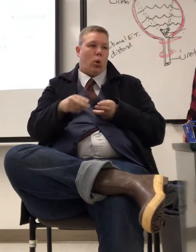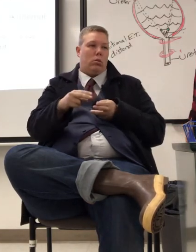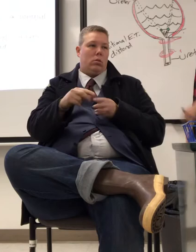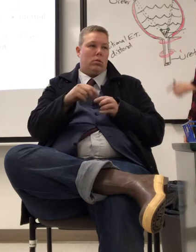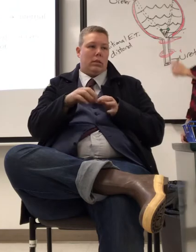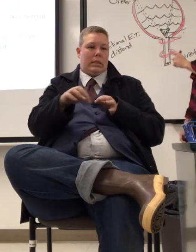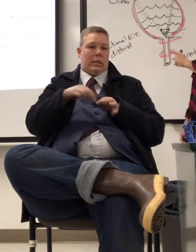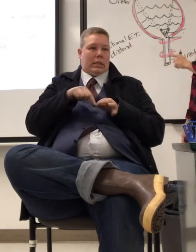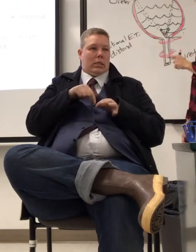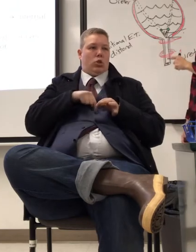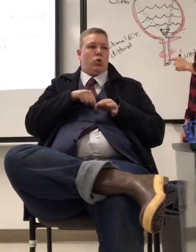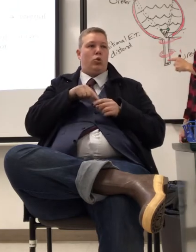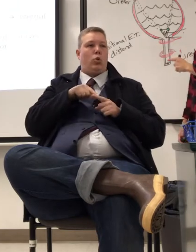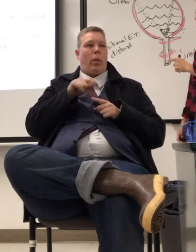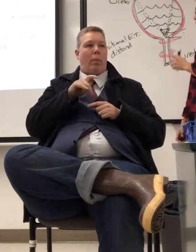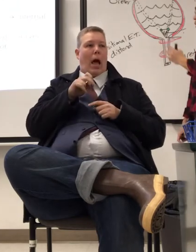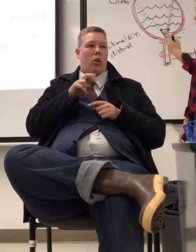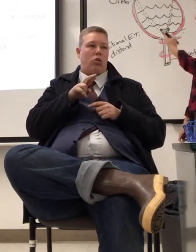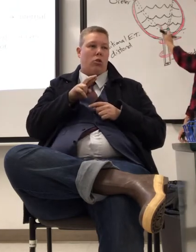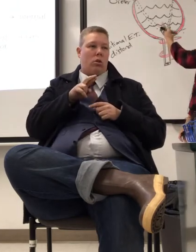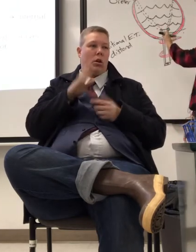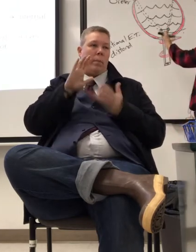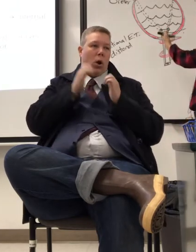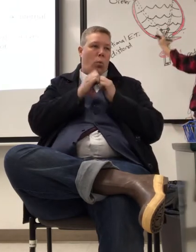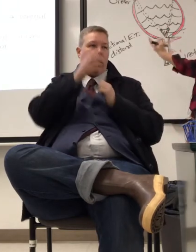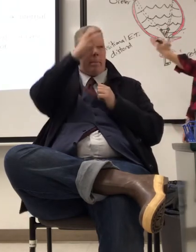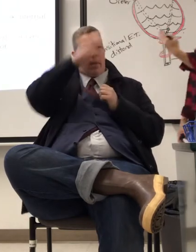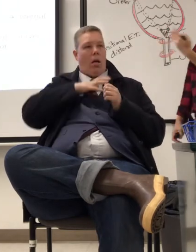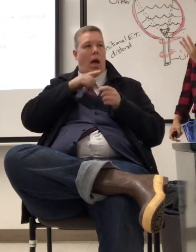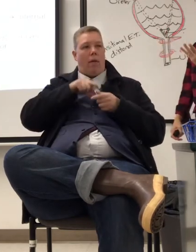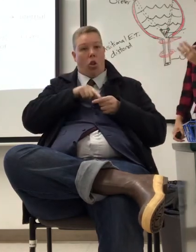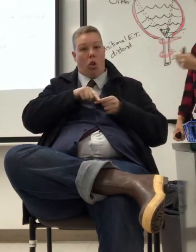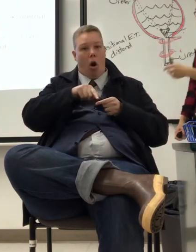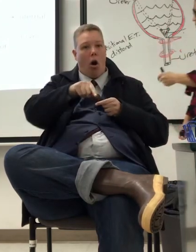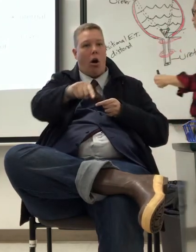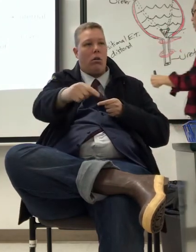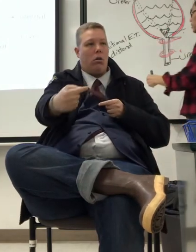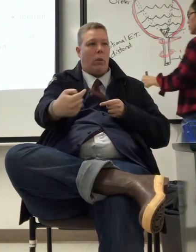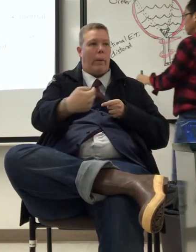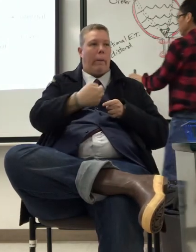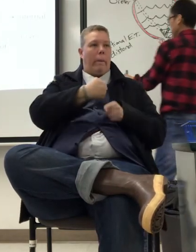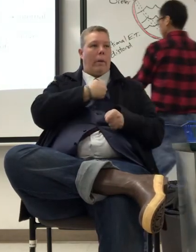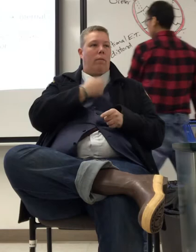I want to focus on the bladder reflexes that help you store or avoid the bladder.